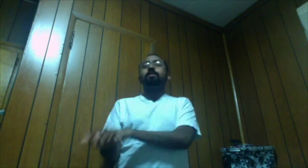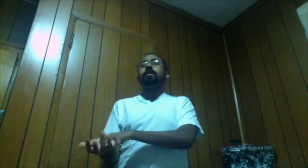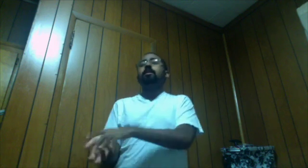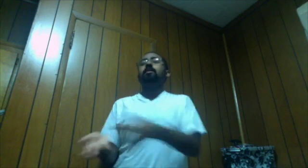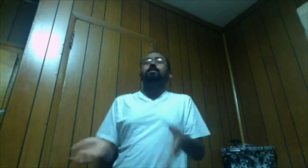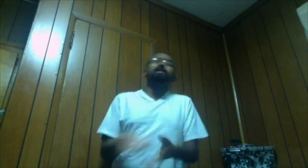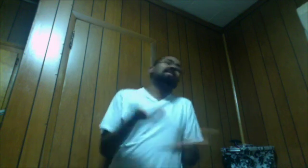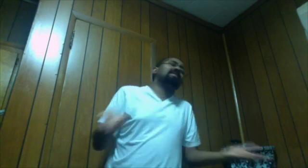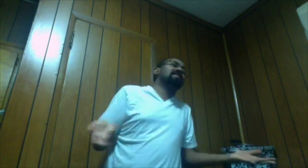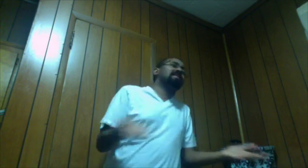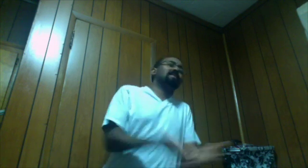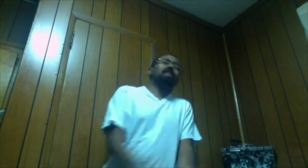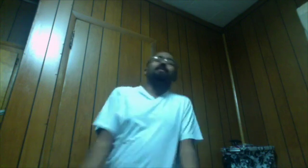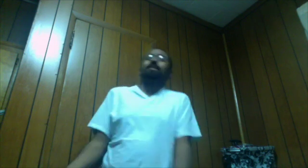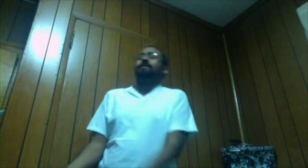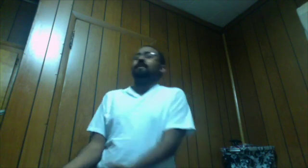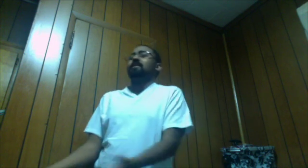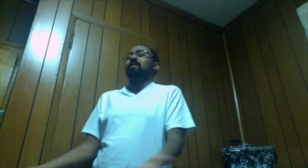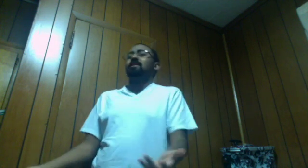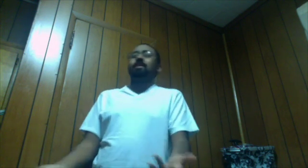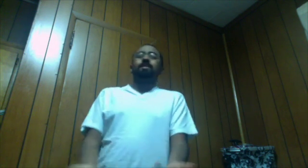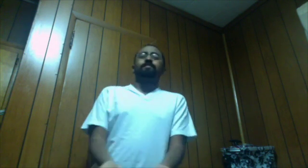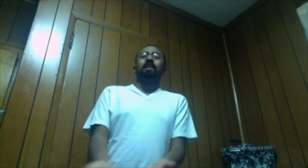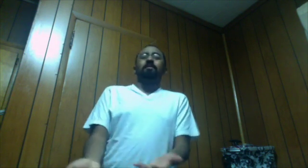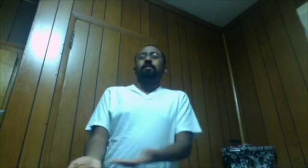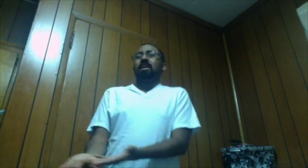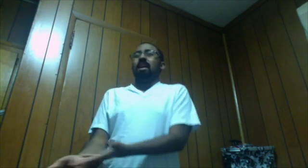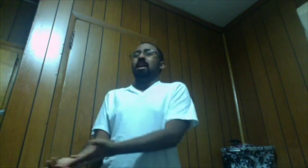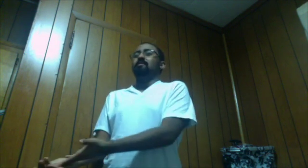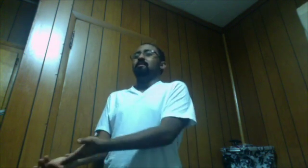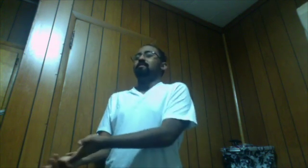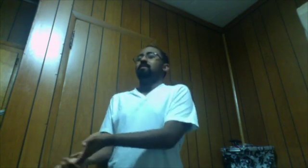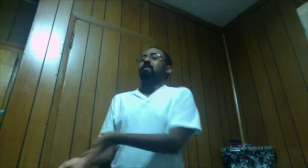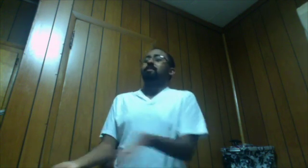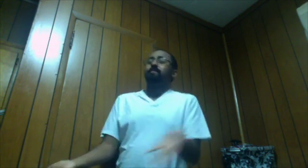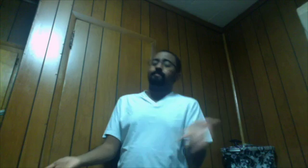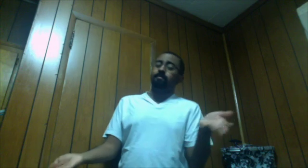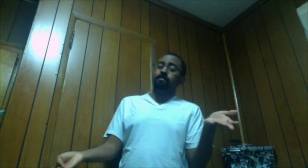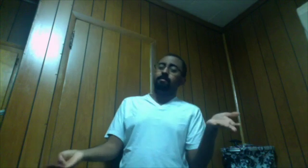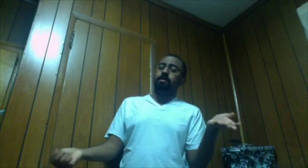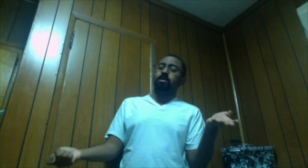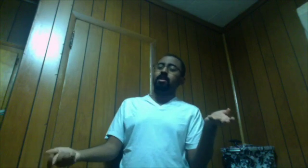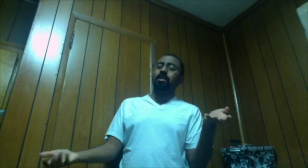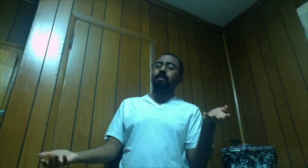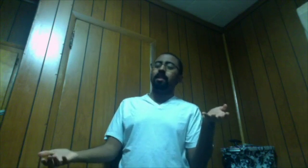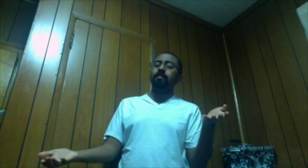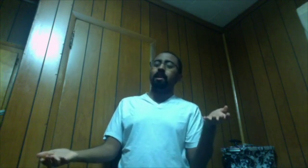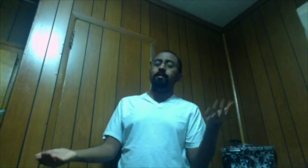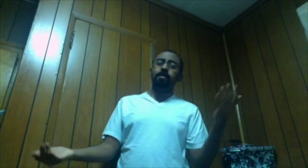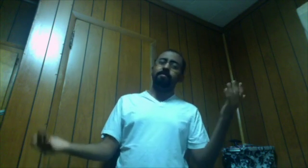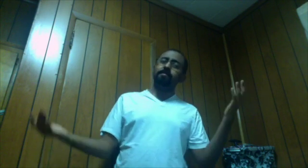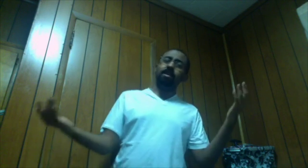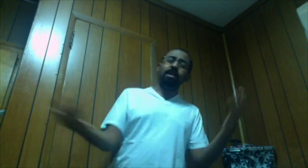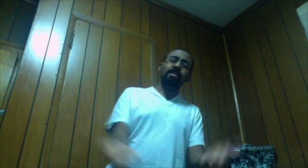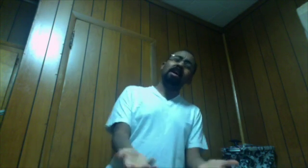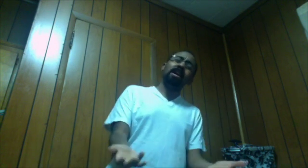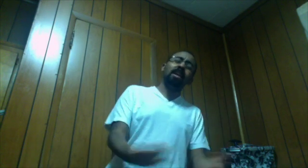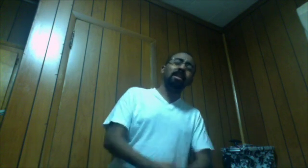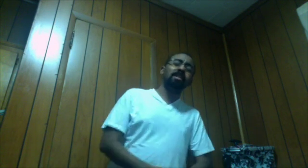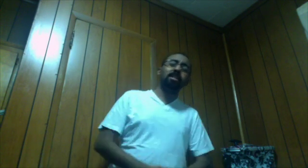think, oh, this sounds like a generic fucking probably harem slice of life comedy. It's not. It actually gets